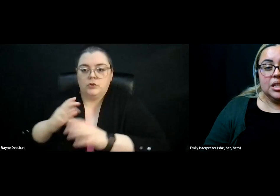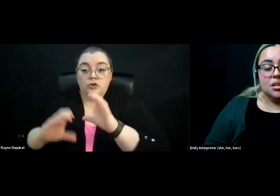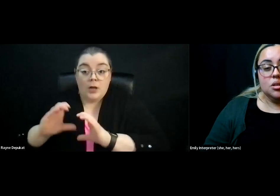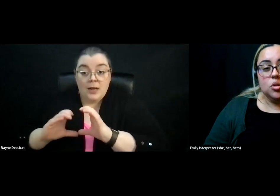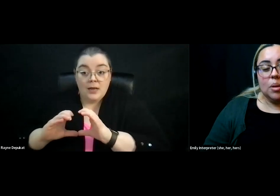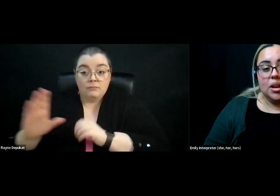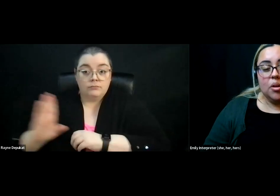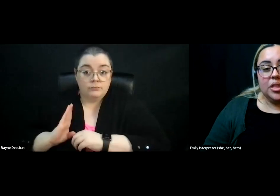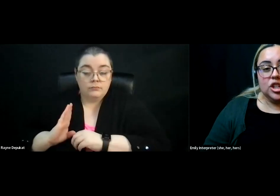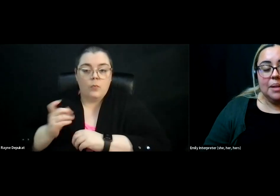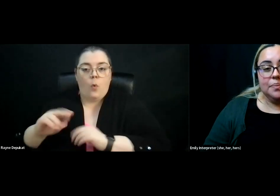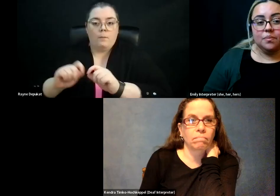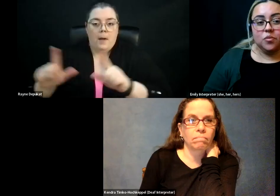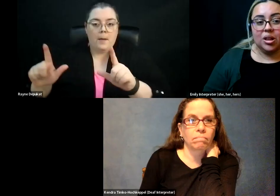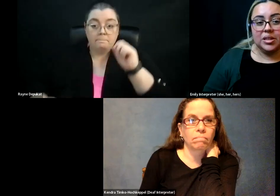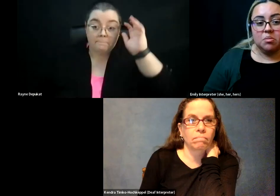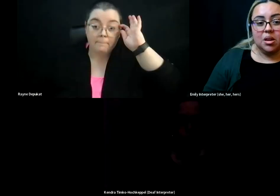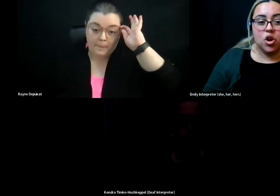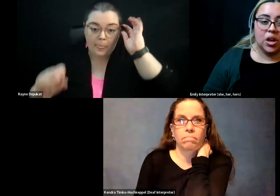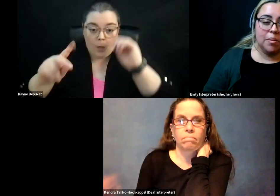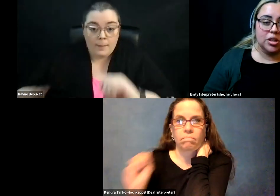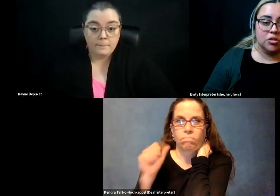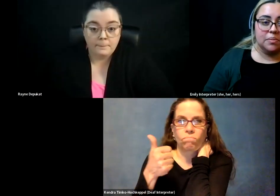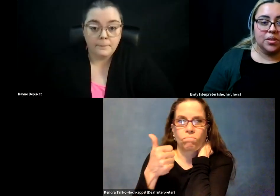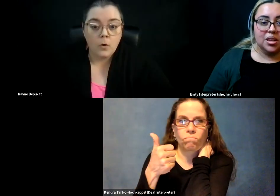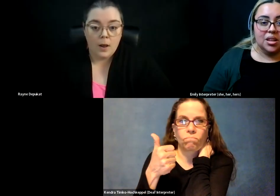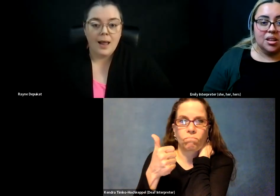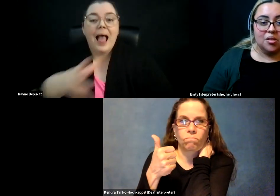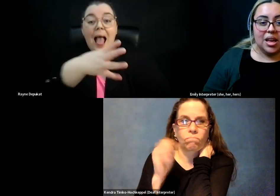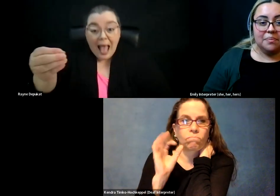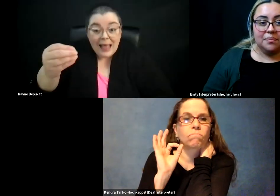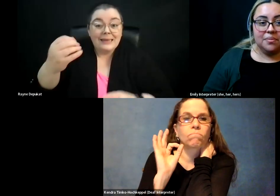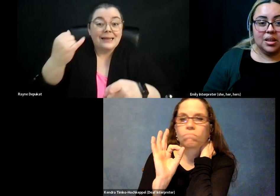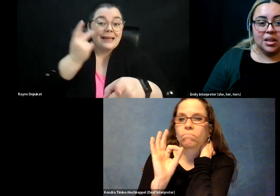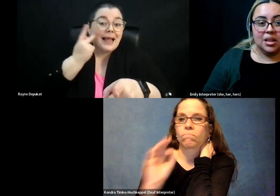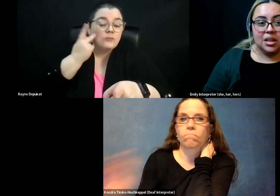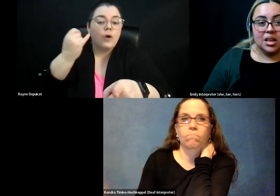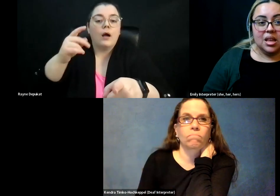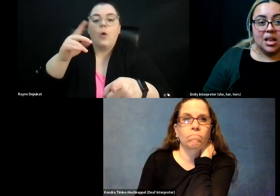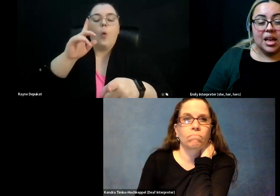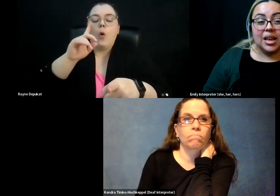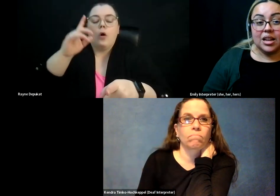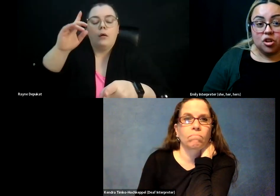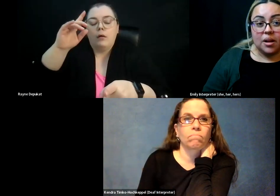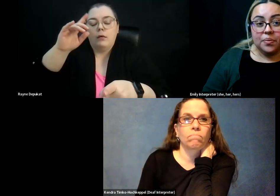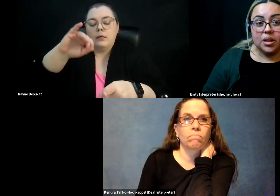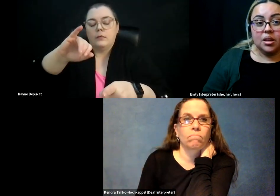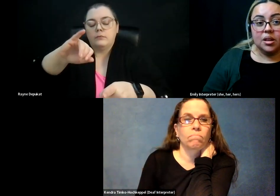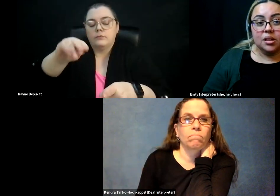please do let me know in the chat directly to me, or you can come on screen. Okay. And Kendra,